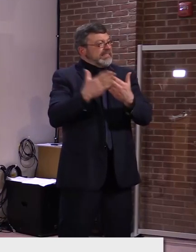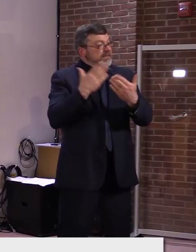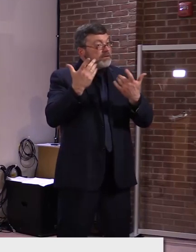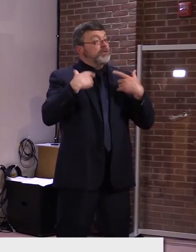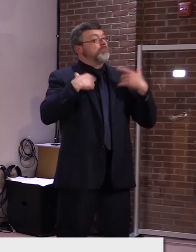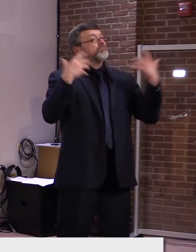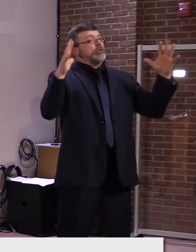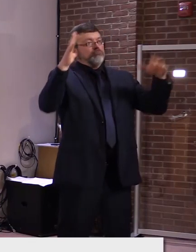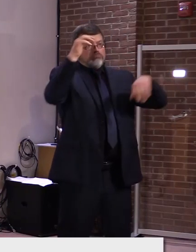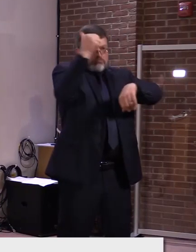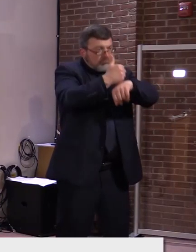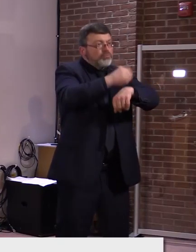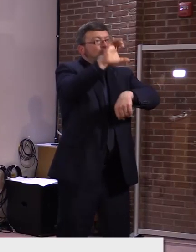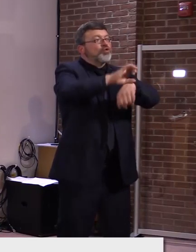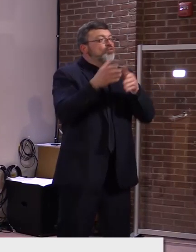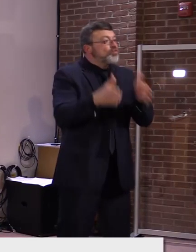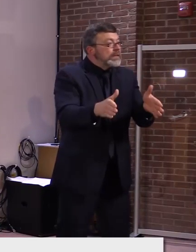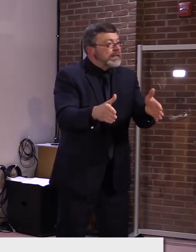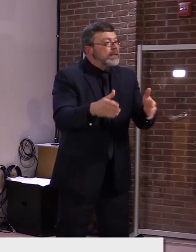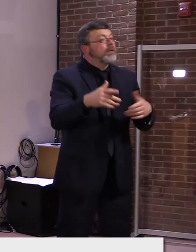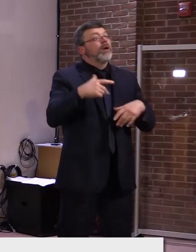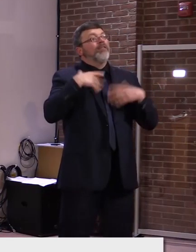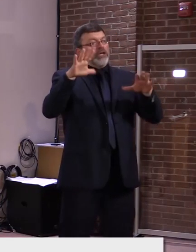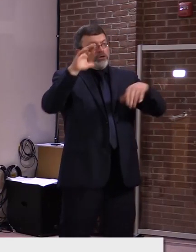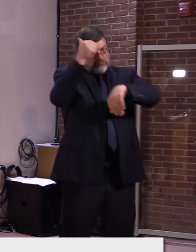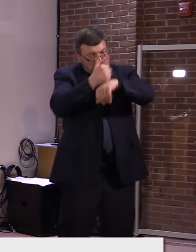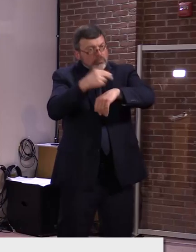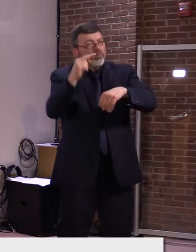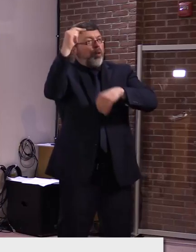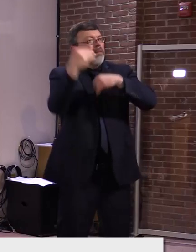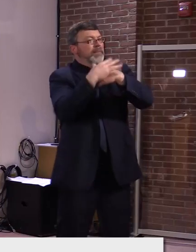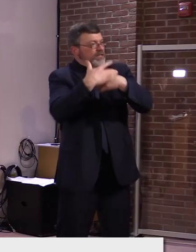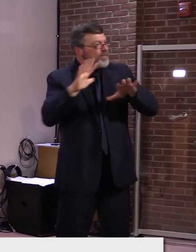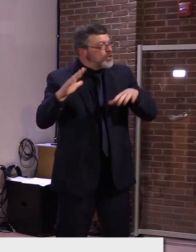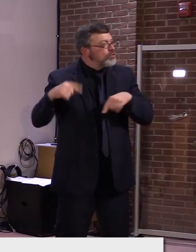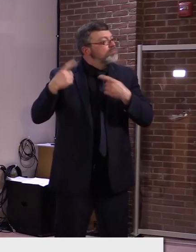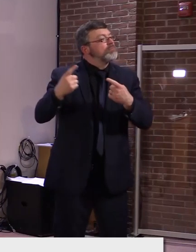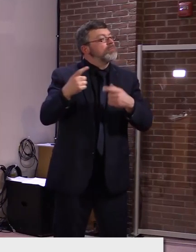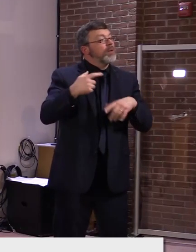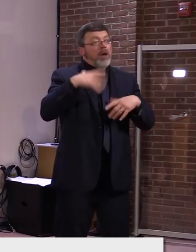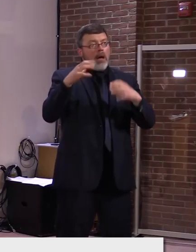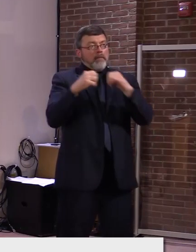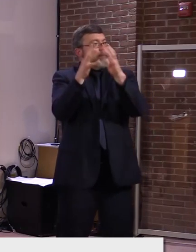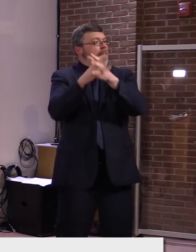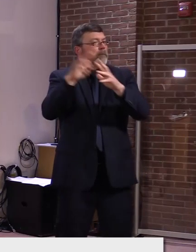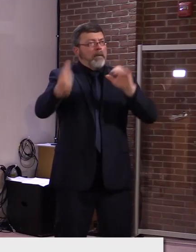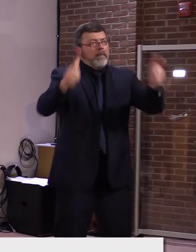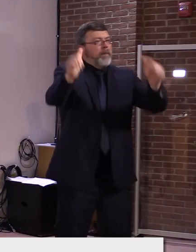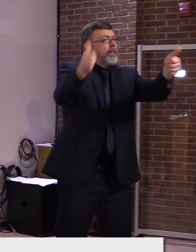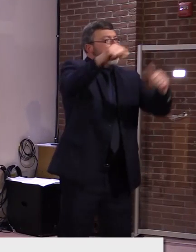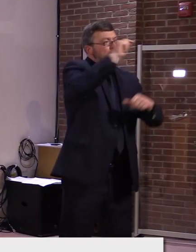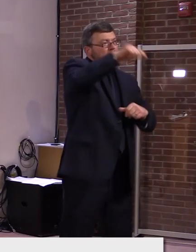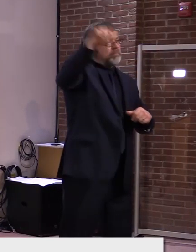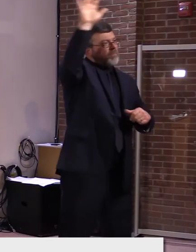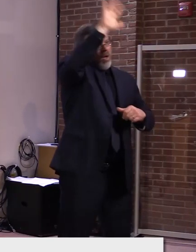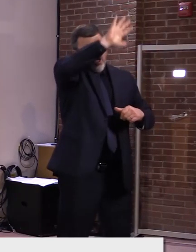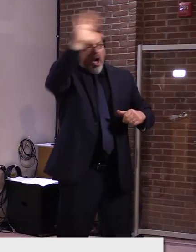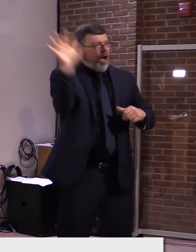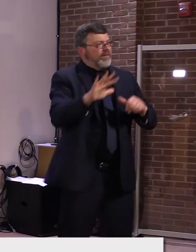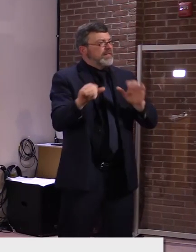walk-in clinics from the Northeast Kingdom to Southern Vermont, job sites, colleges, and more. We're working to make it